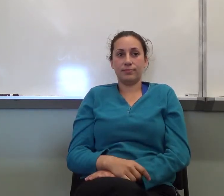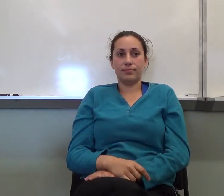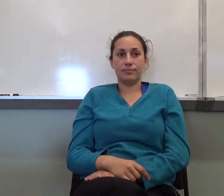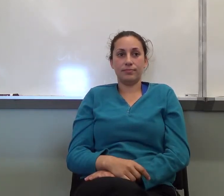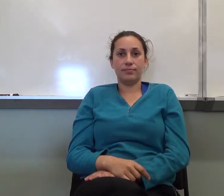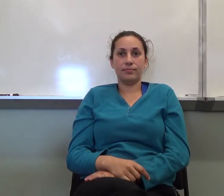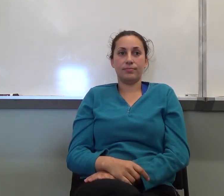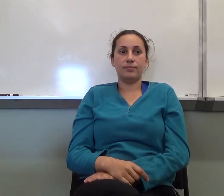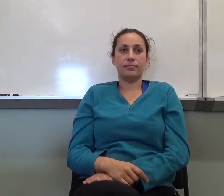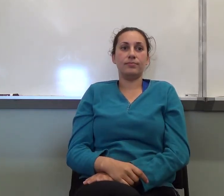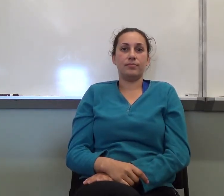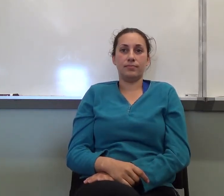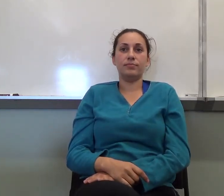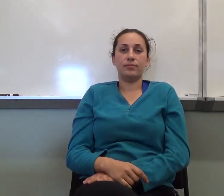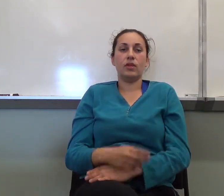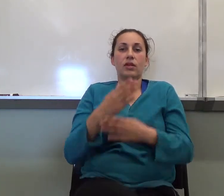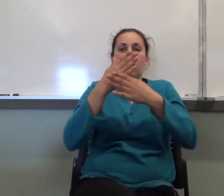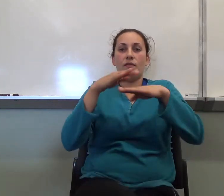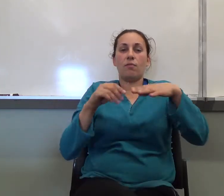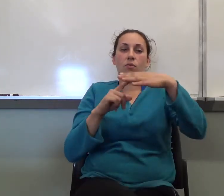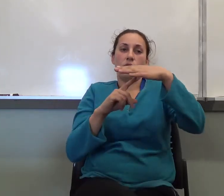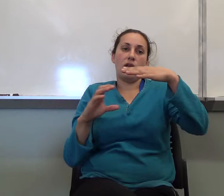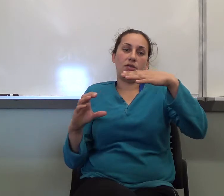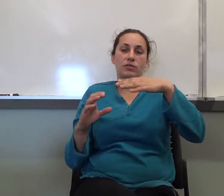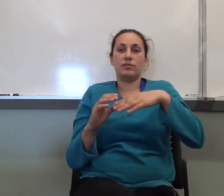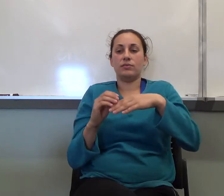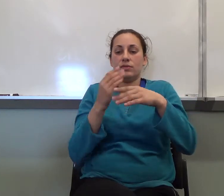And then you divide by 100 to find A.